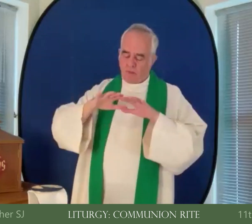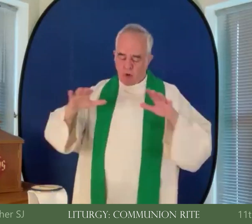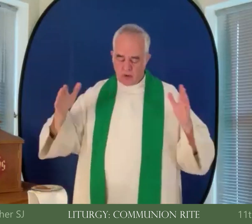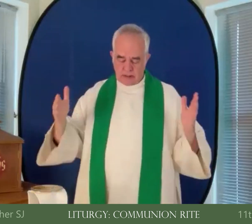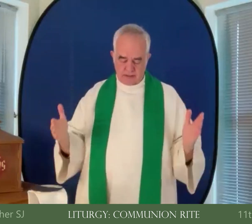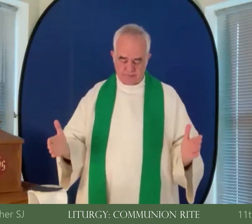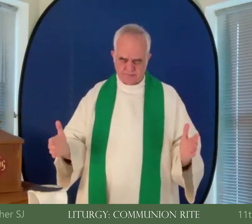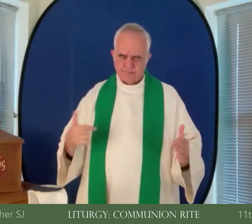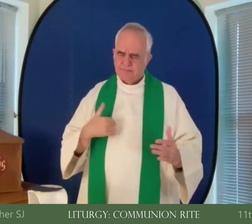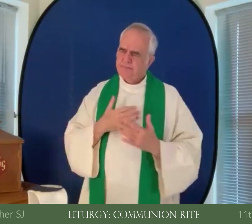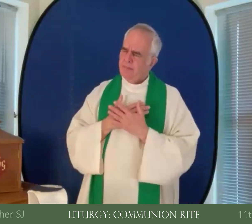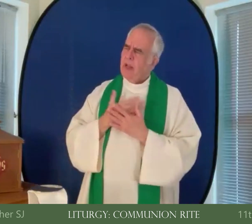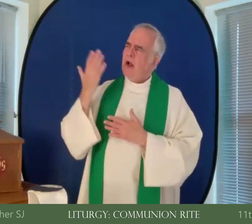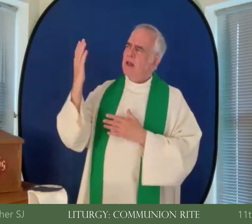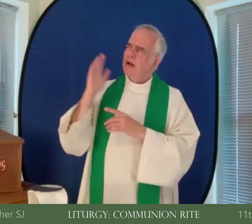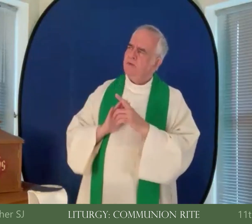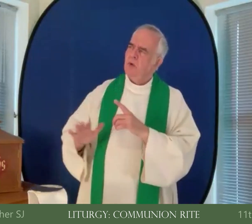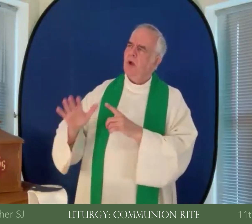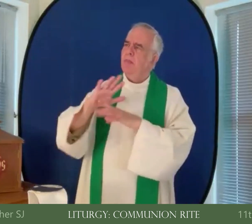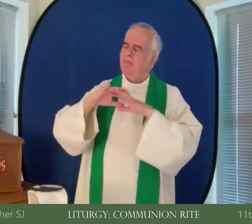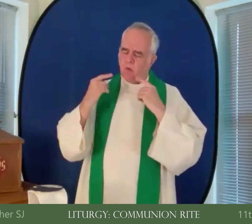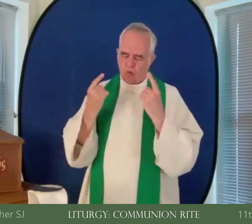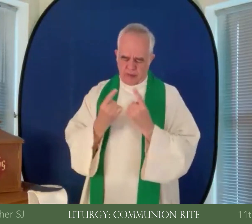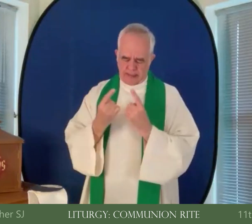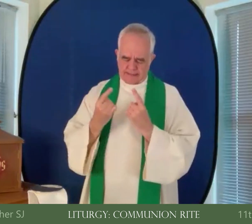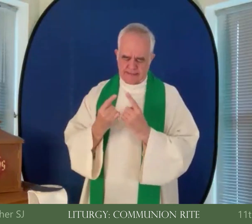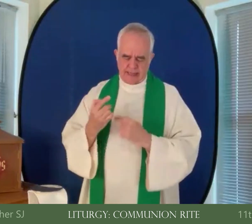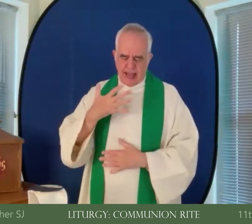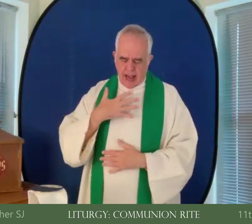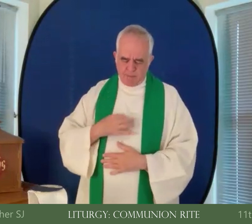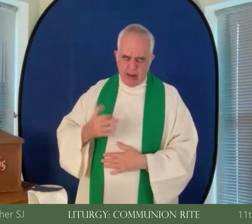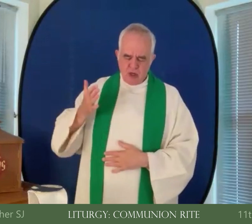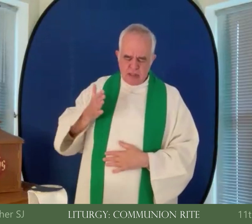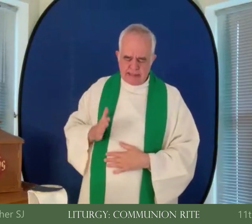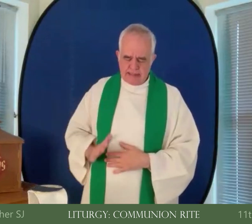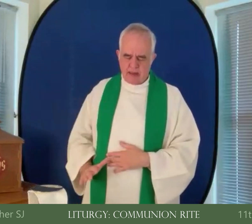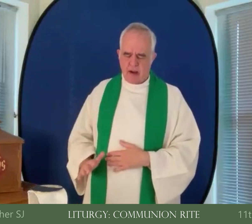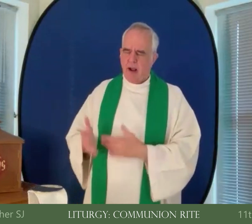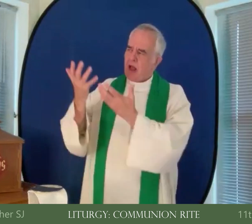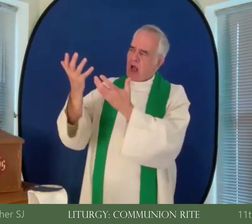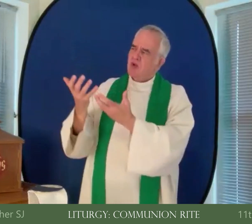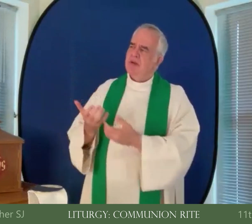of the Oratory. I love you above all things. patterns differ through